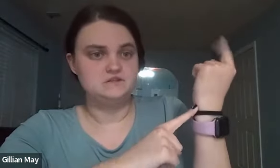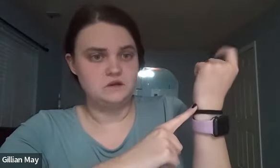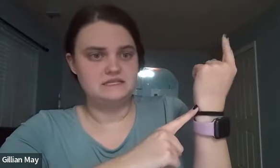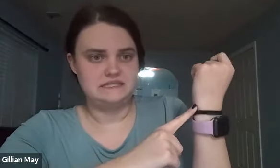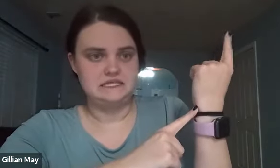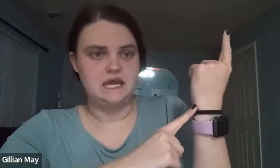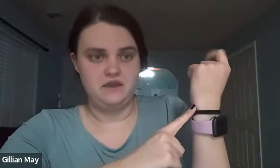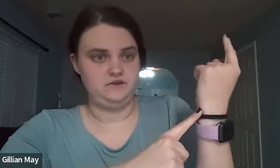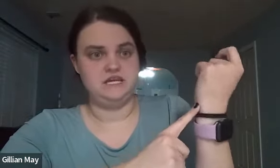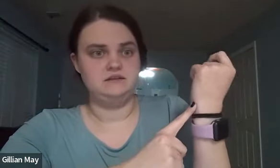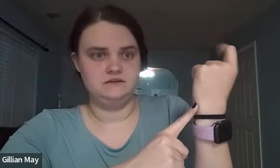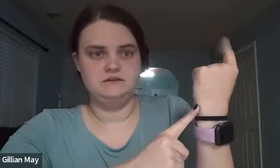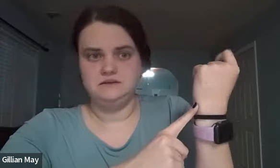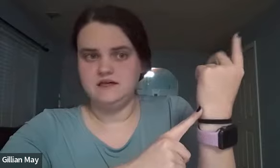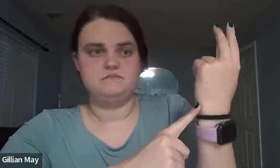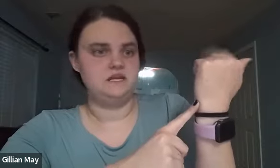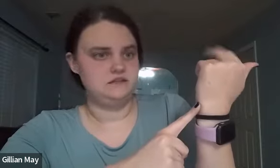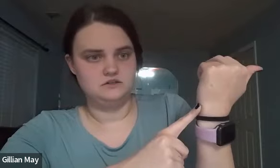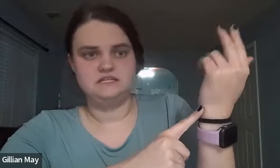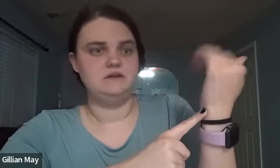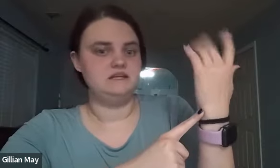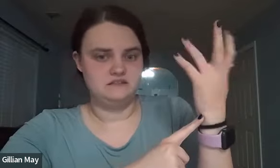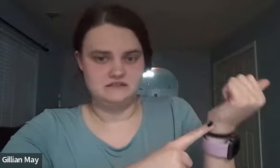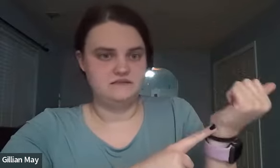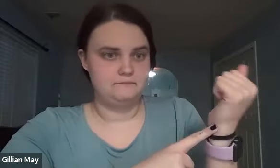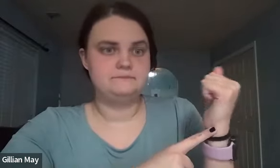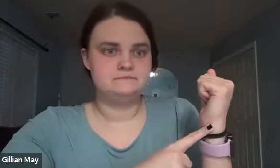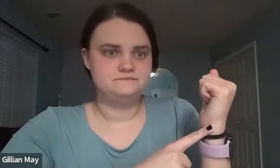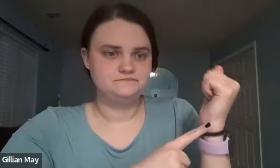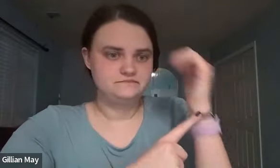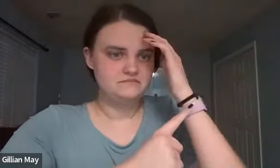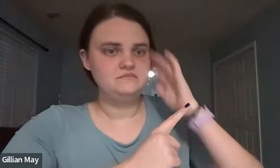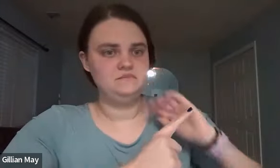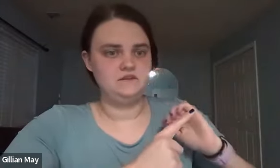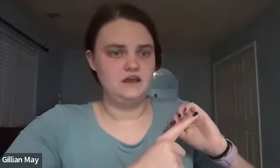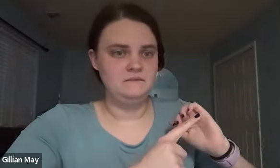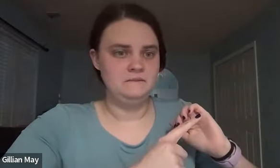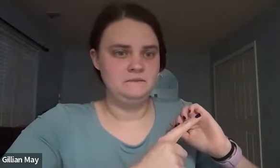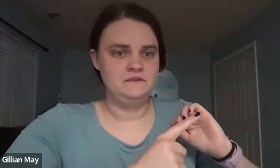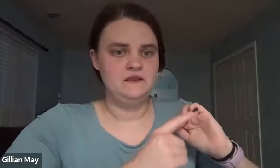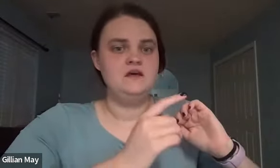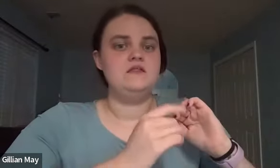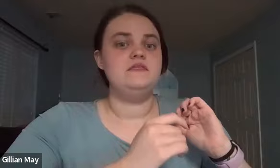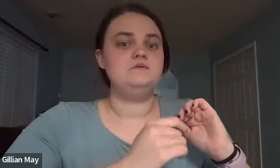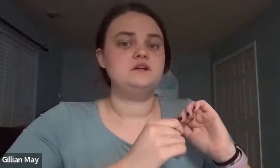one I see every day. 11 minutes, 13 minutes, things like that. Okay. Then we're going to